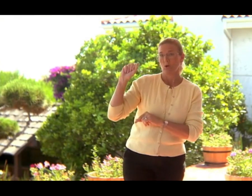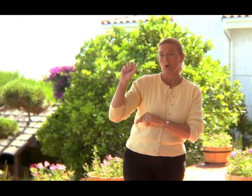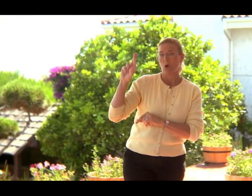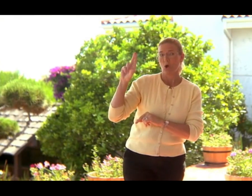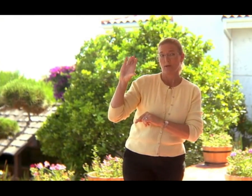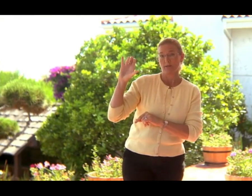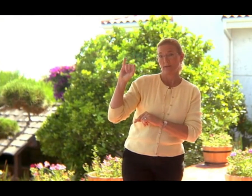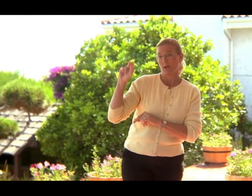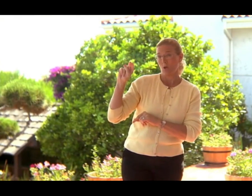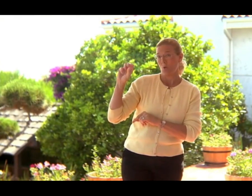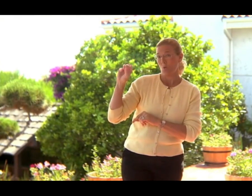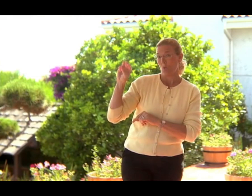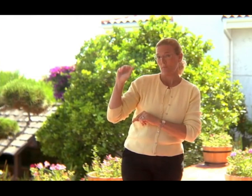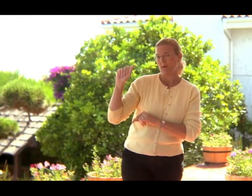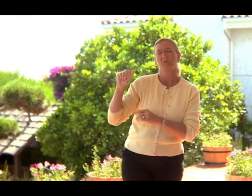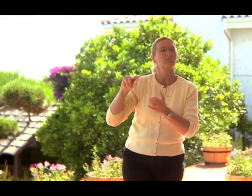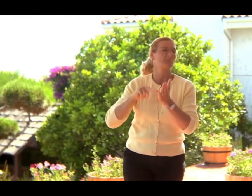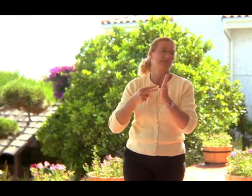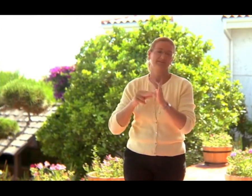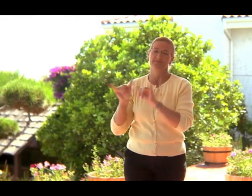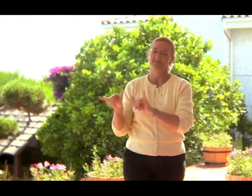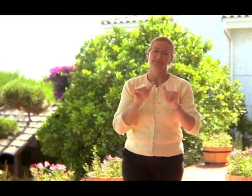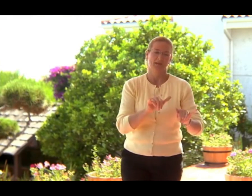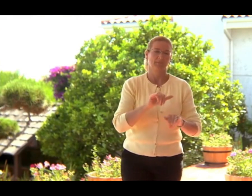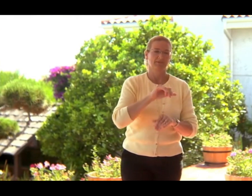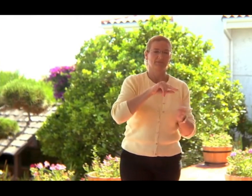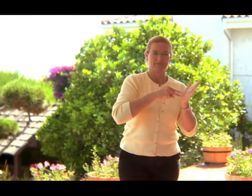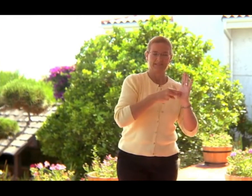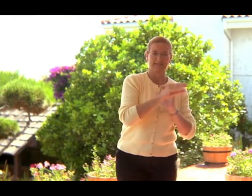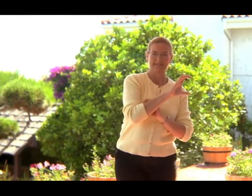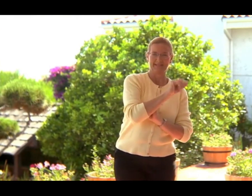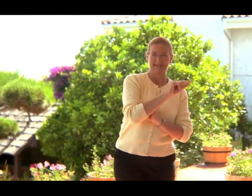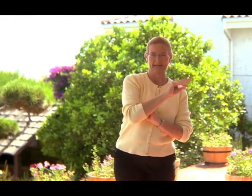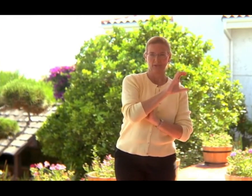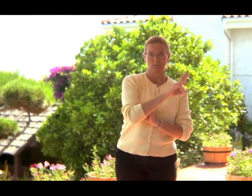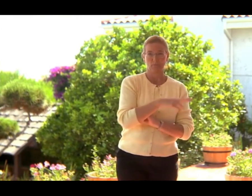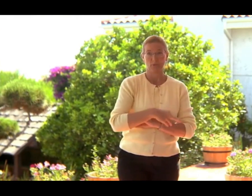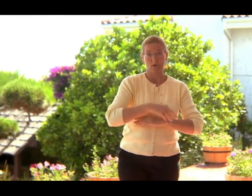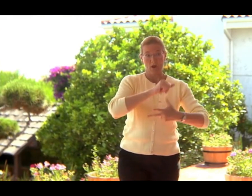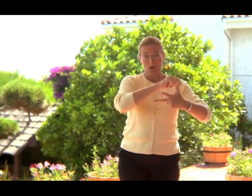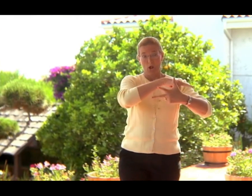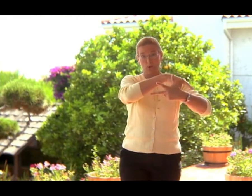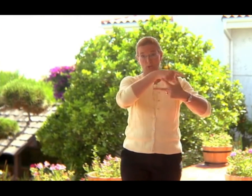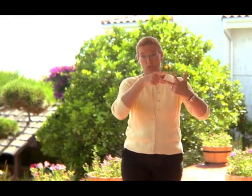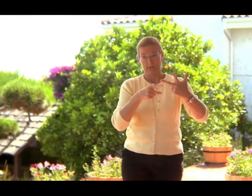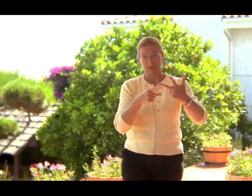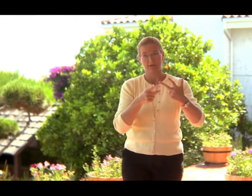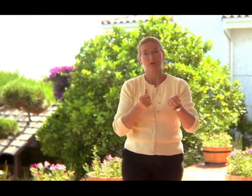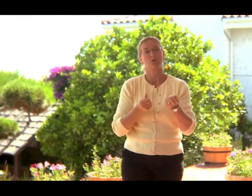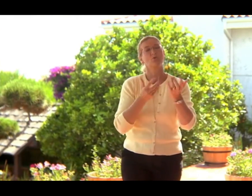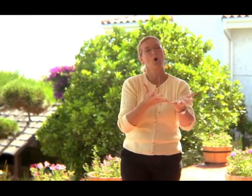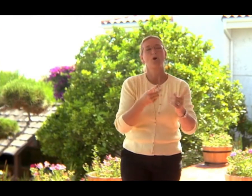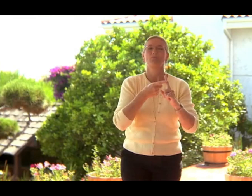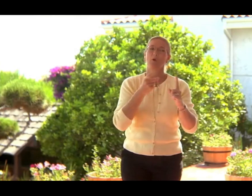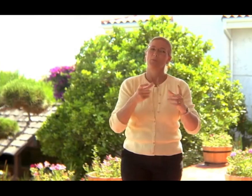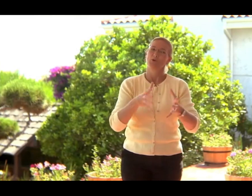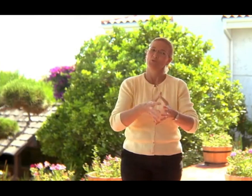Often you'll see the word carcinoma used, but that is just another word for cancer. All 3 kinds of skin cancer can